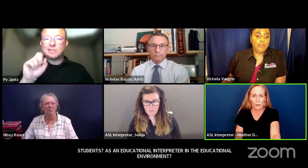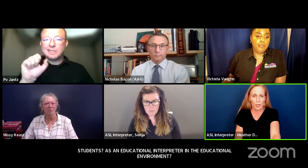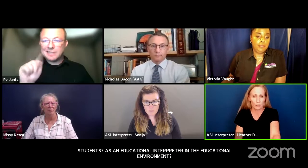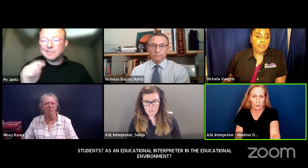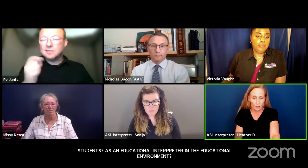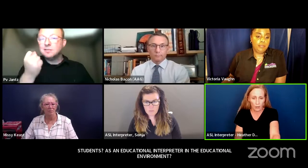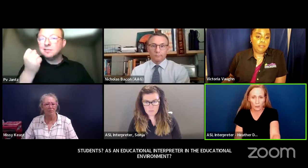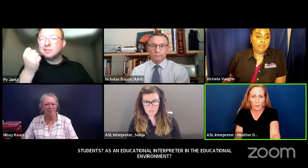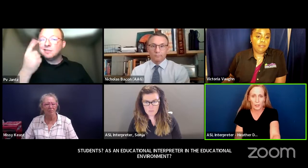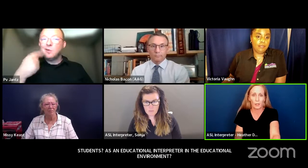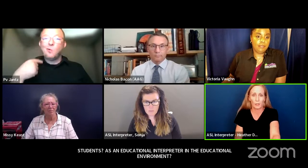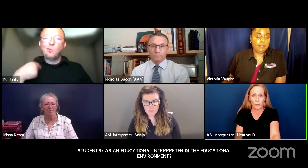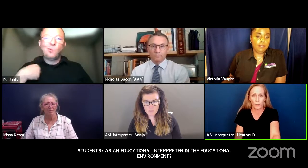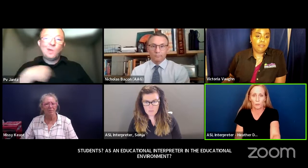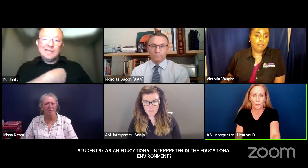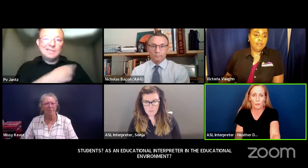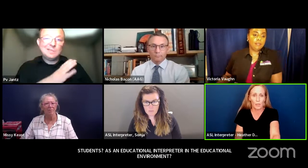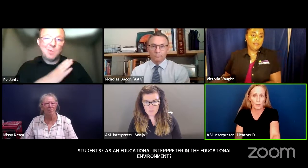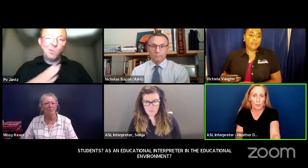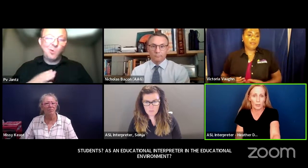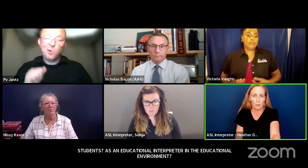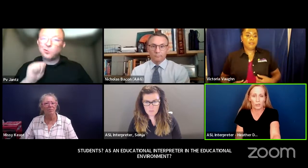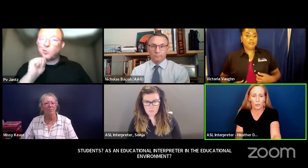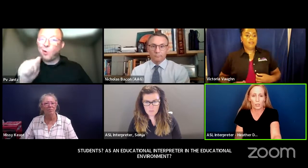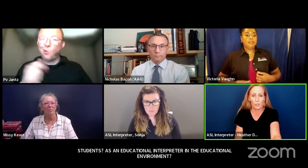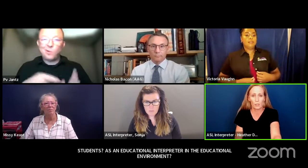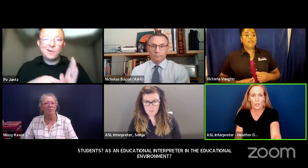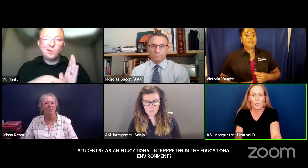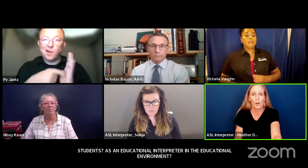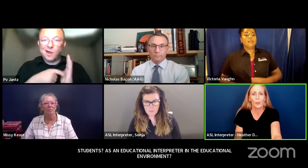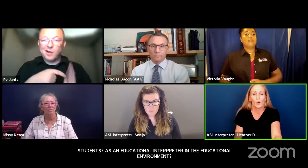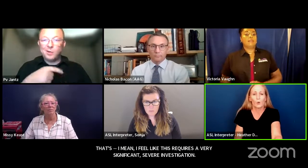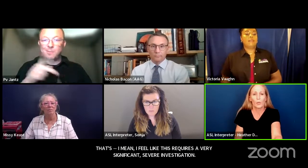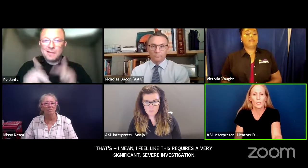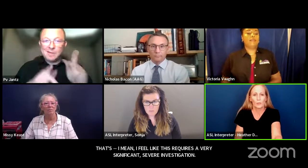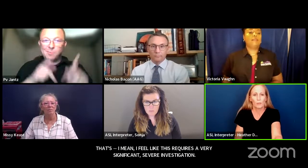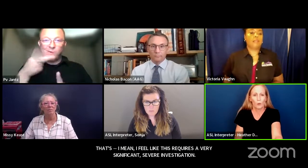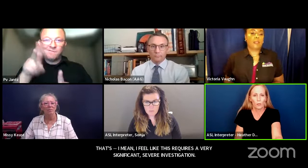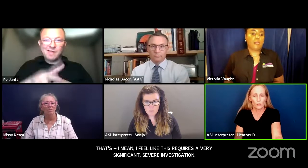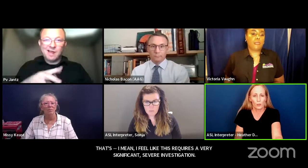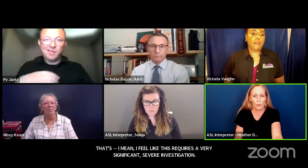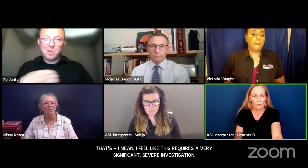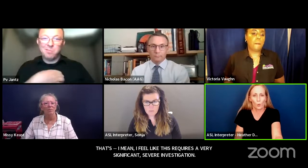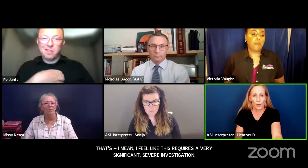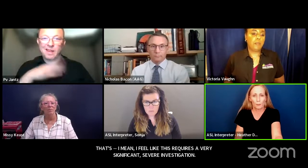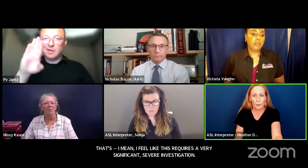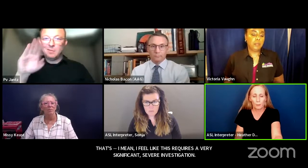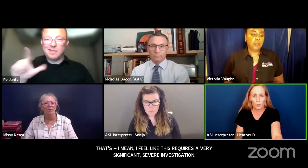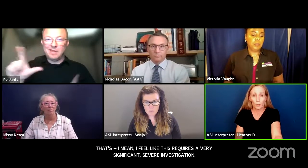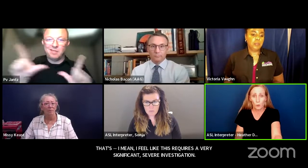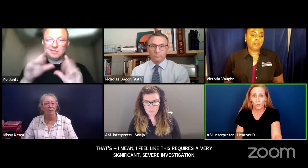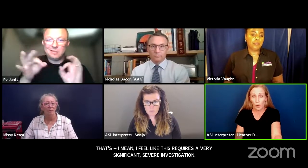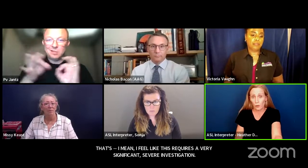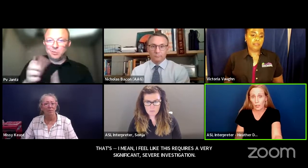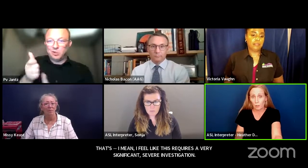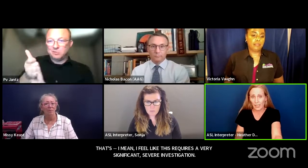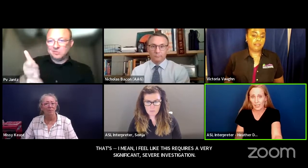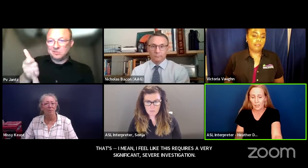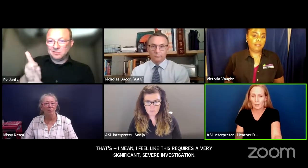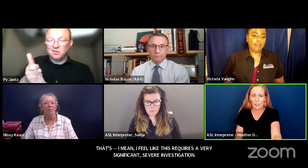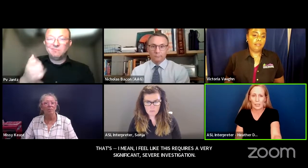completely understand the concern raised by Commissioner Keist. We as a board do not require people